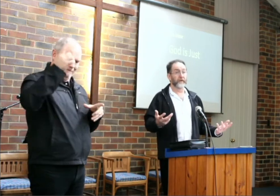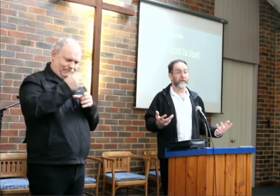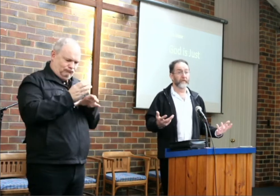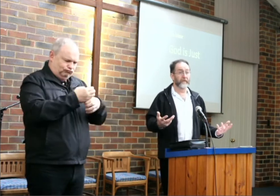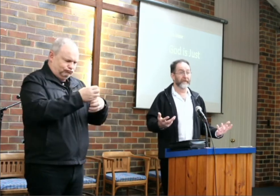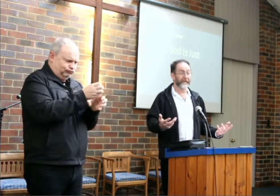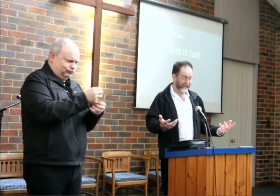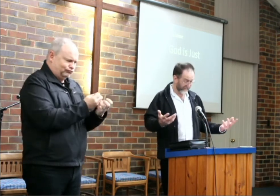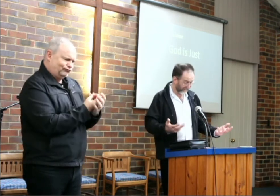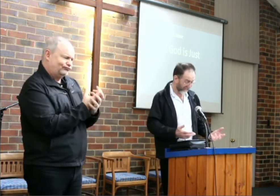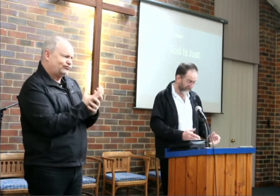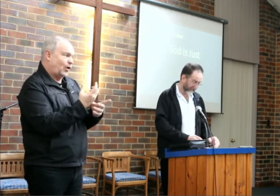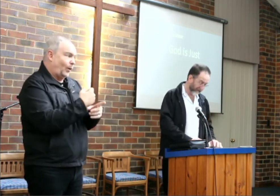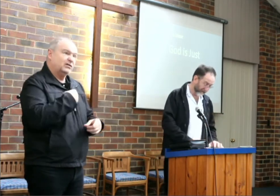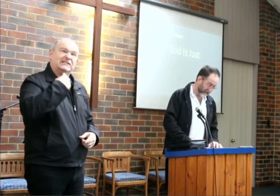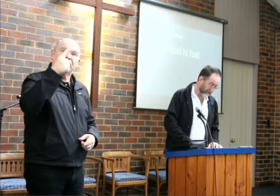to do?